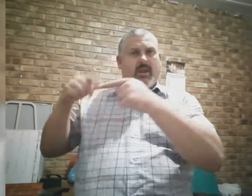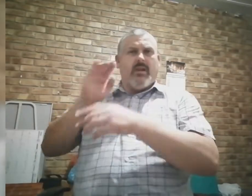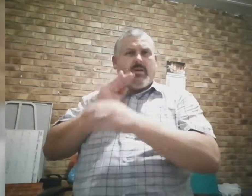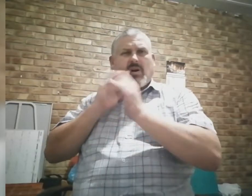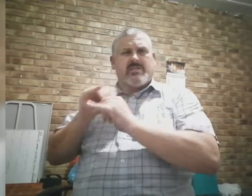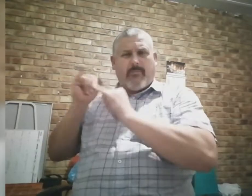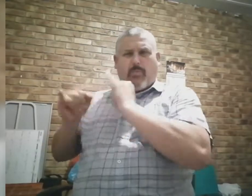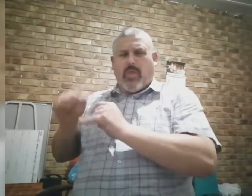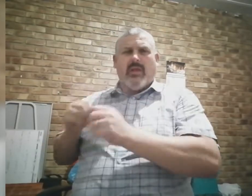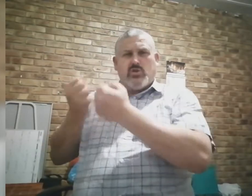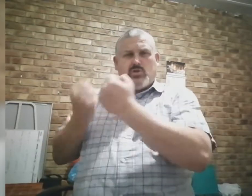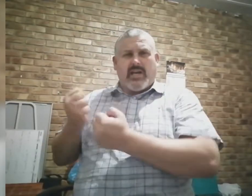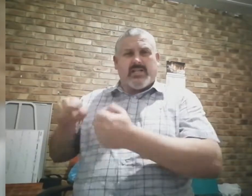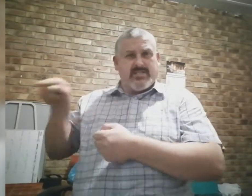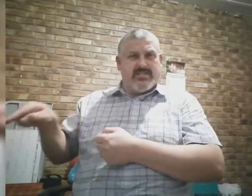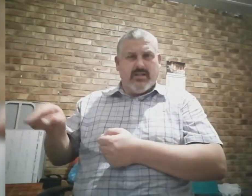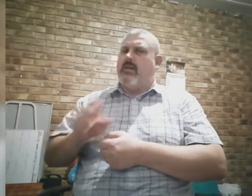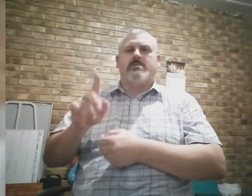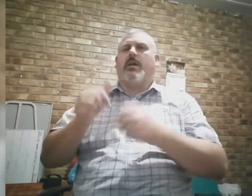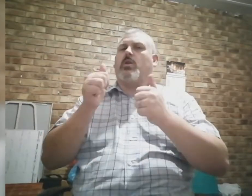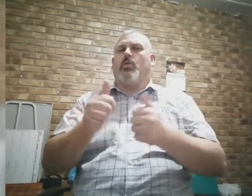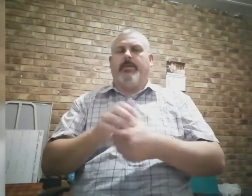Gossip, judge, not good.